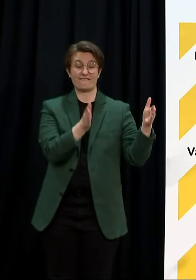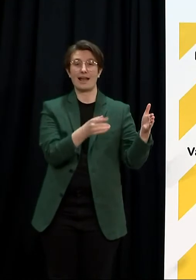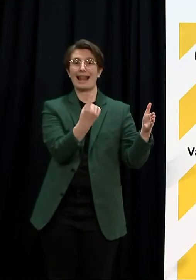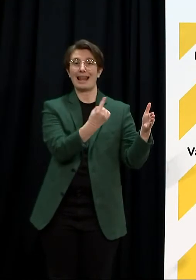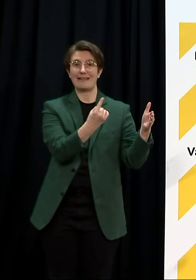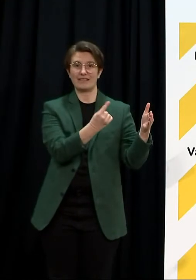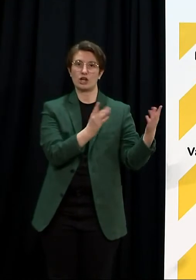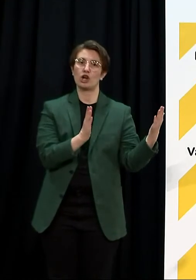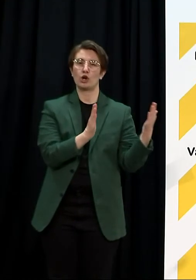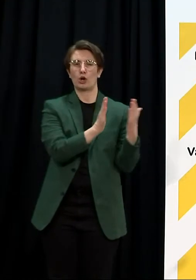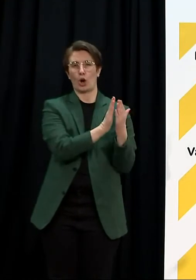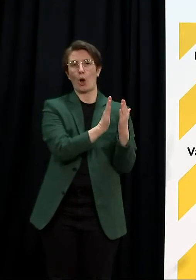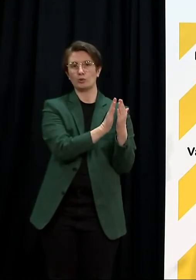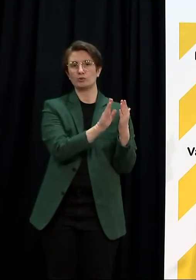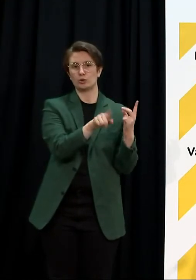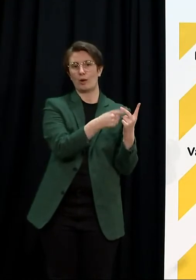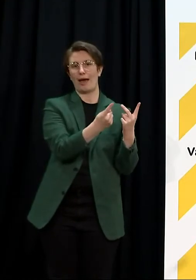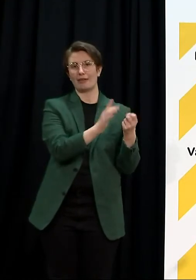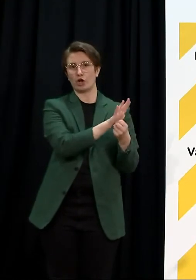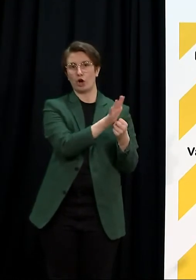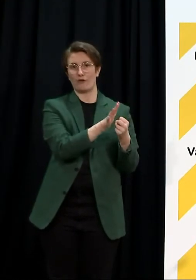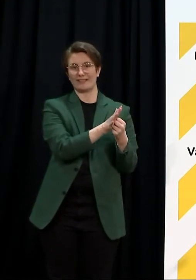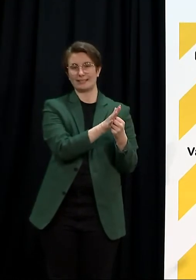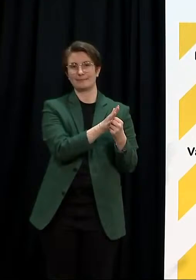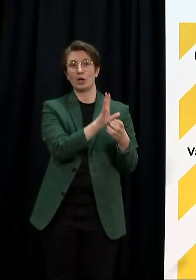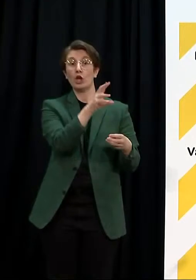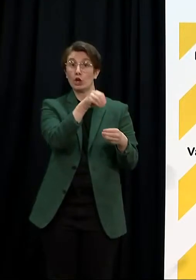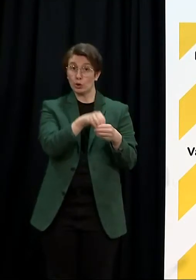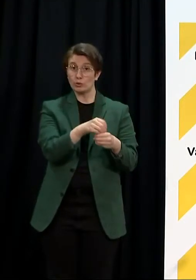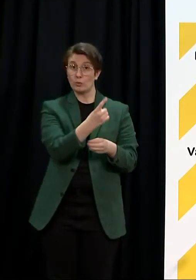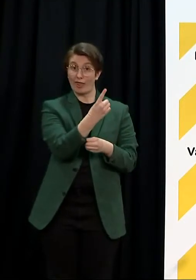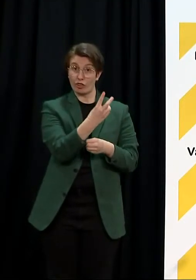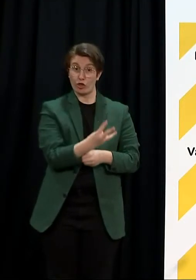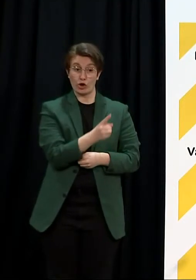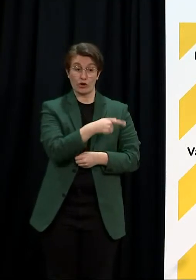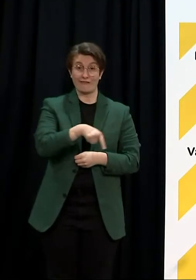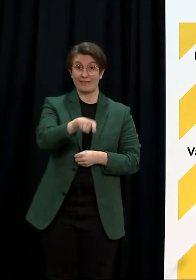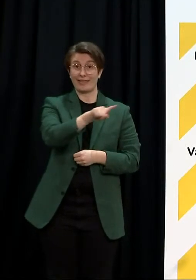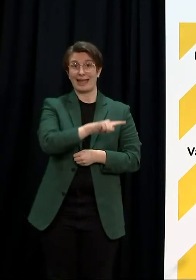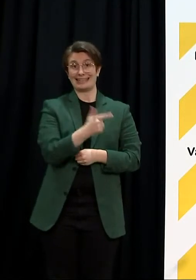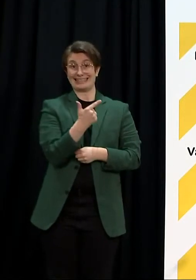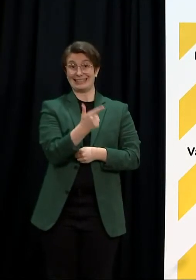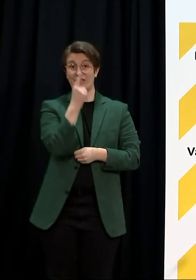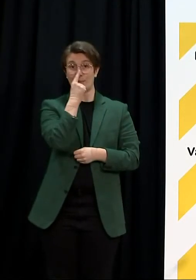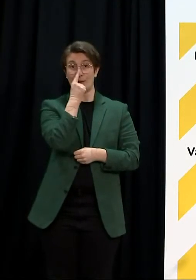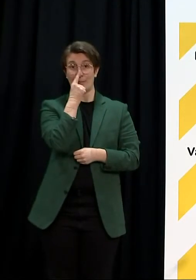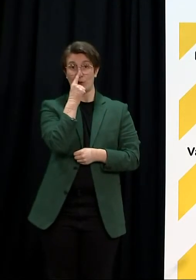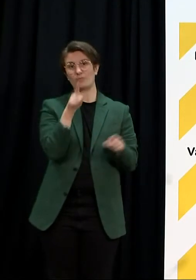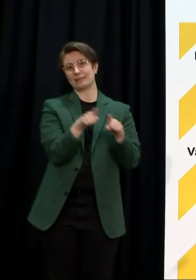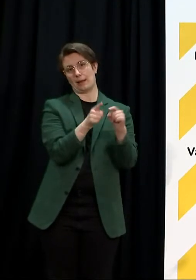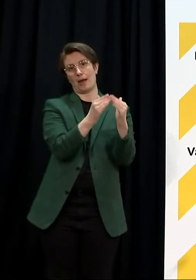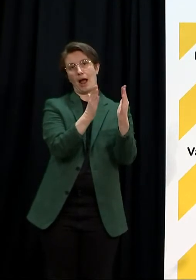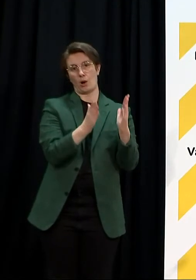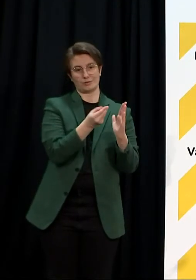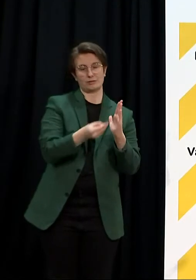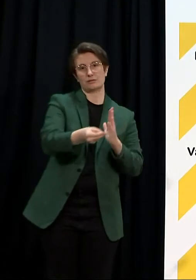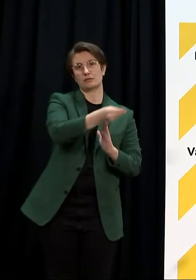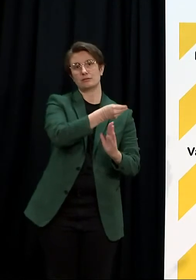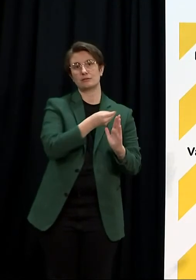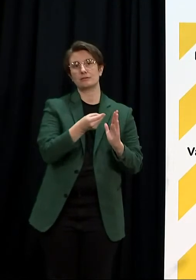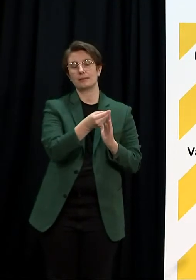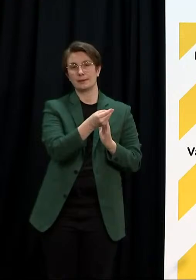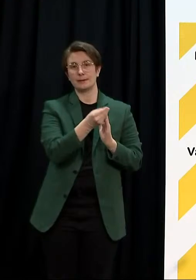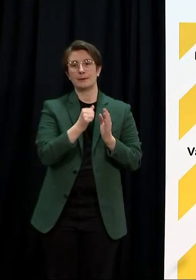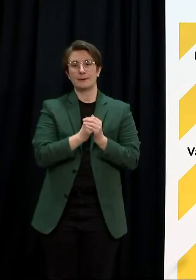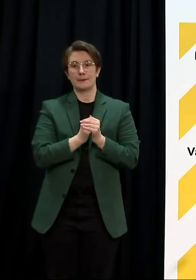and this includes a third, which is 7, who are household members of a case. 10 were infectious in the community with